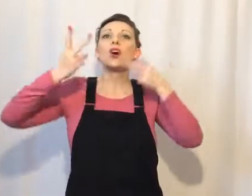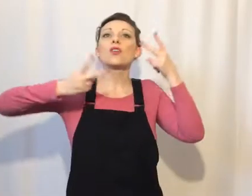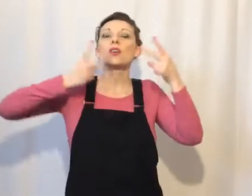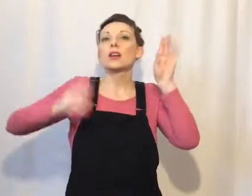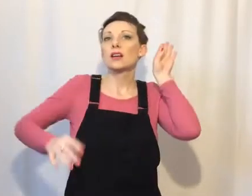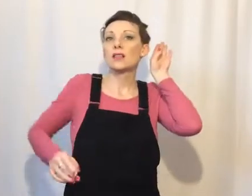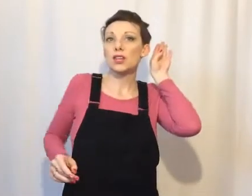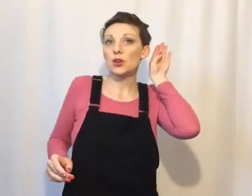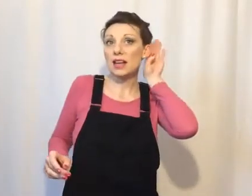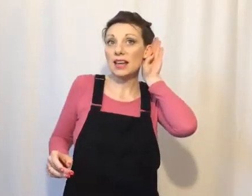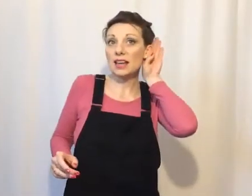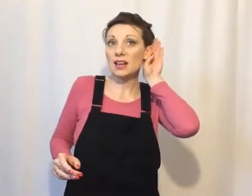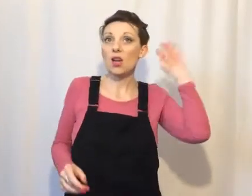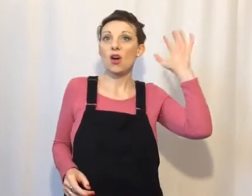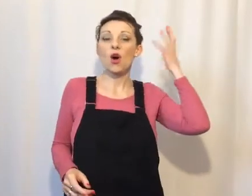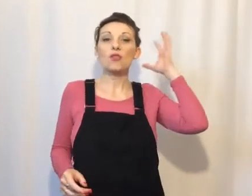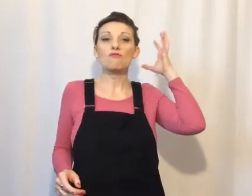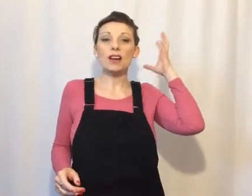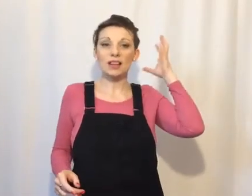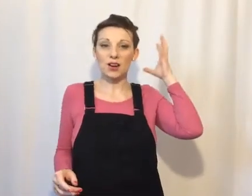Song that you can hear on the radio.